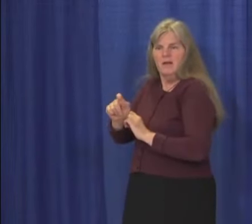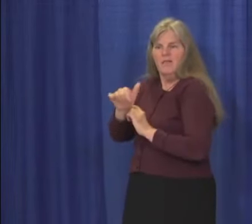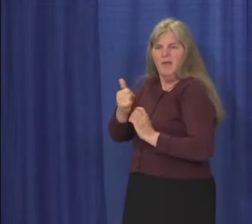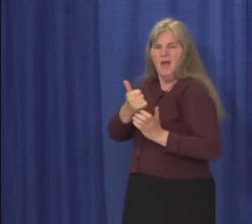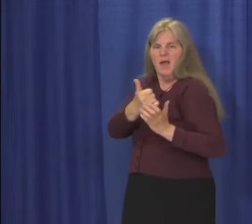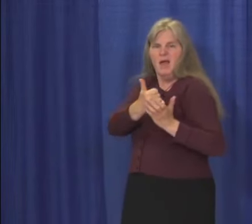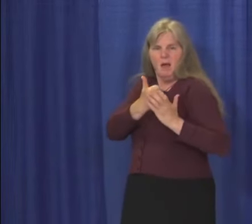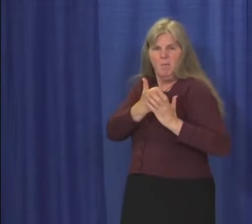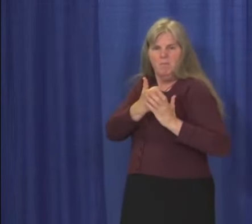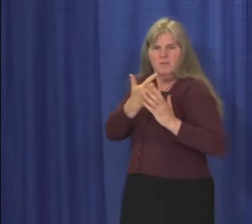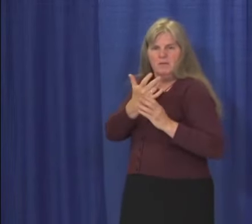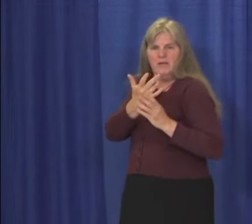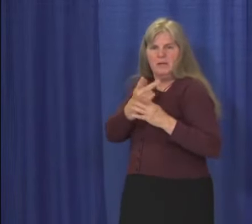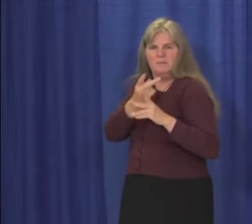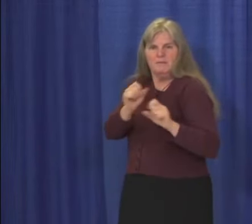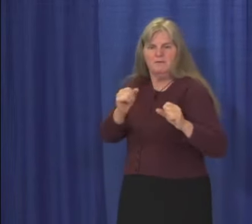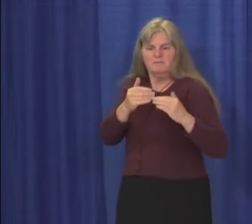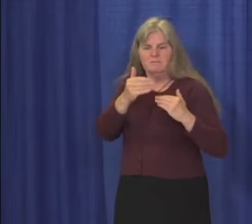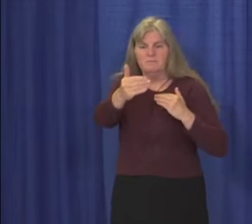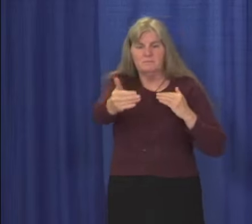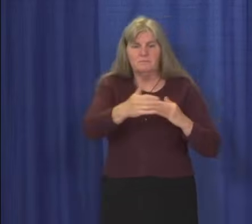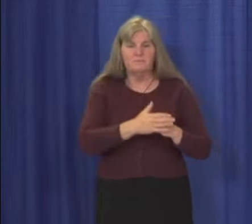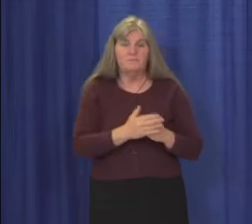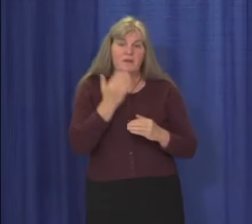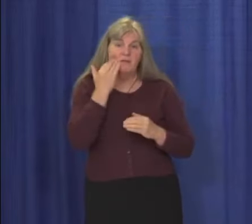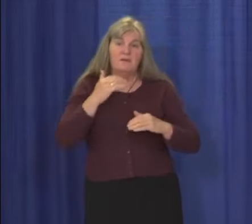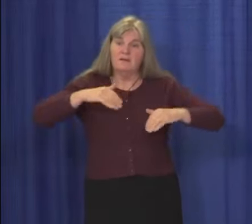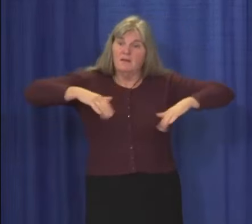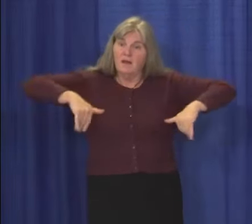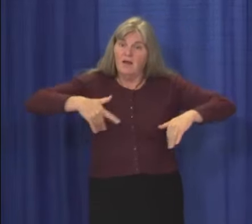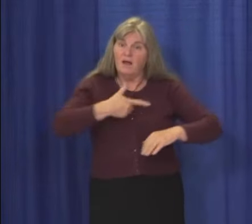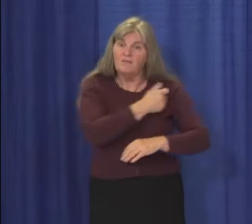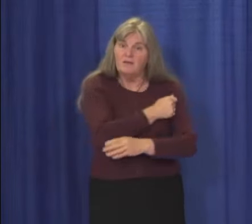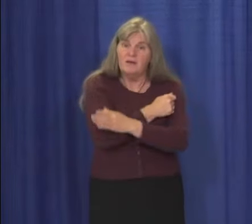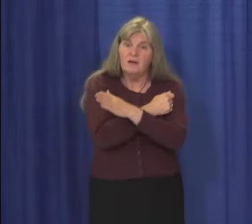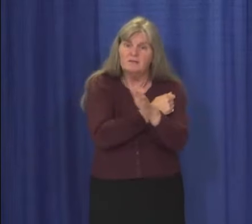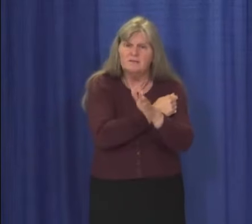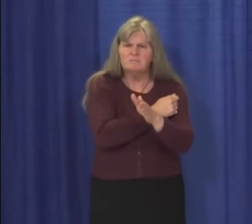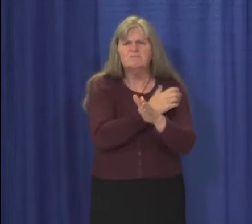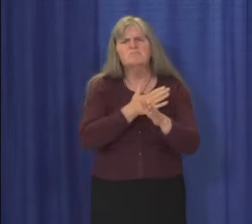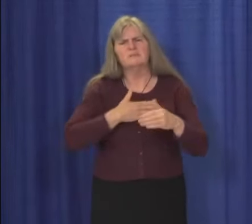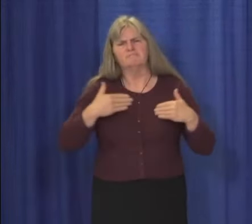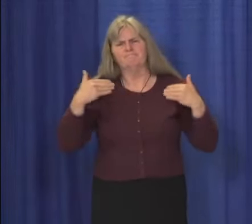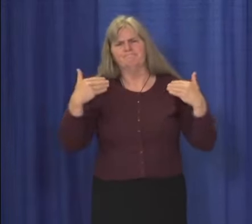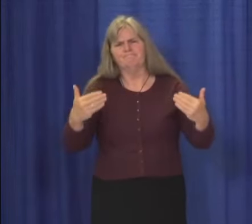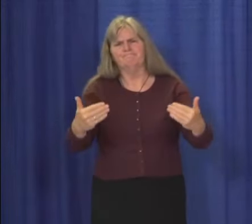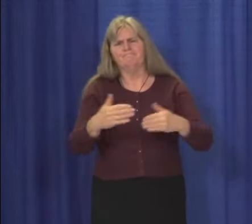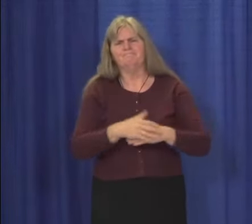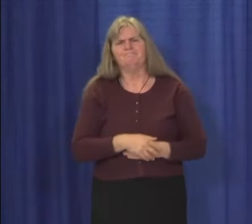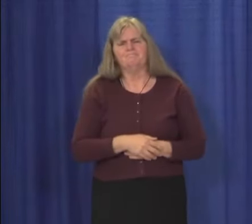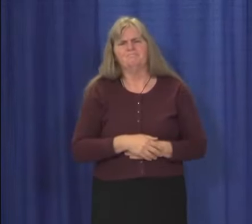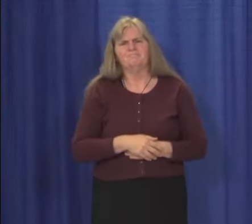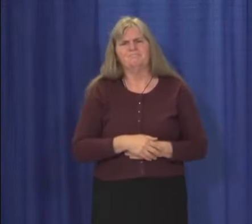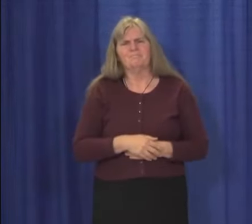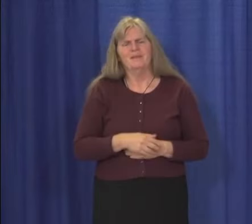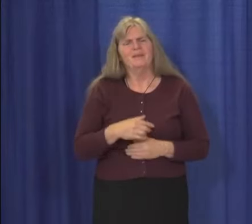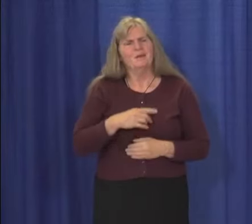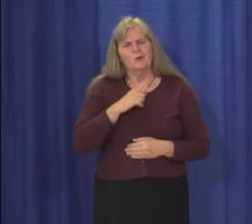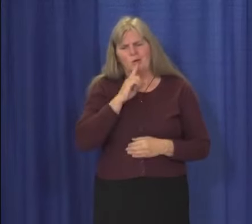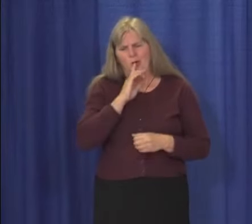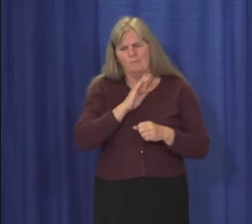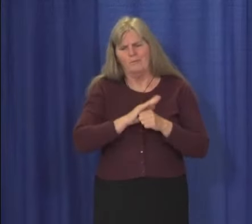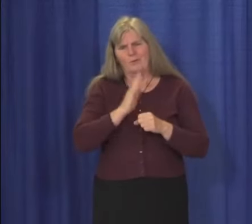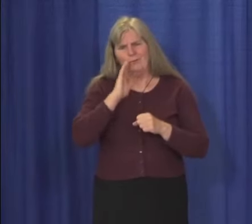forward. If you have not yet received your vaccine, please do so. I can assure you that this virus